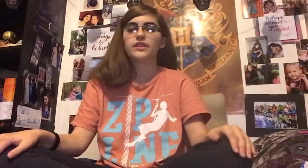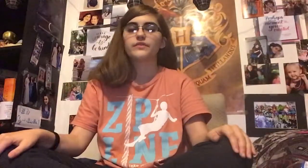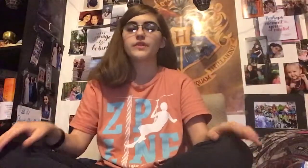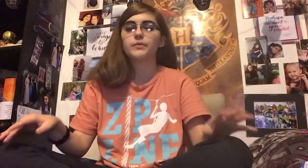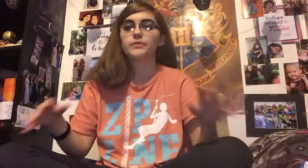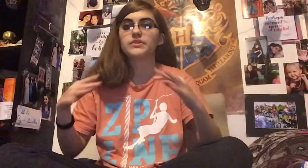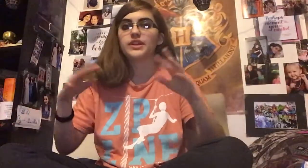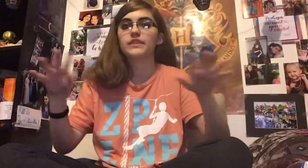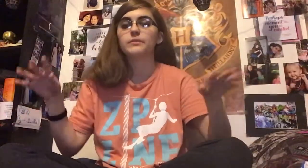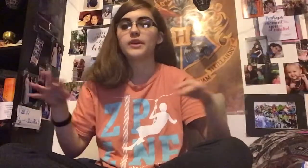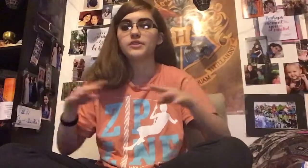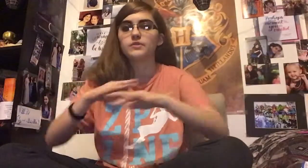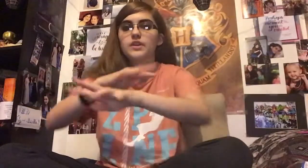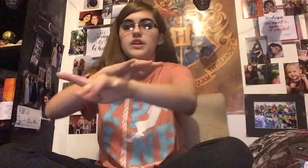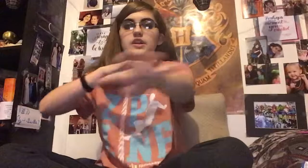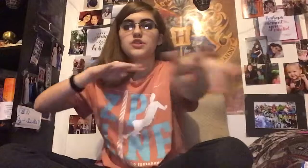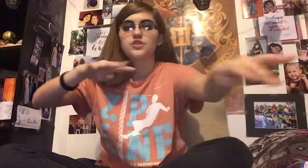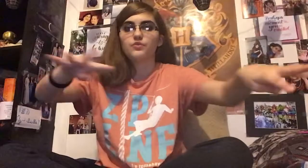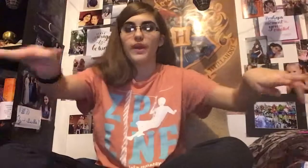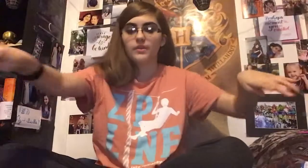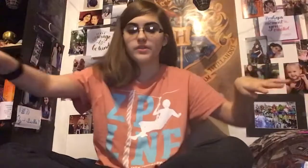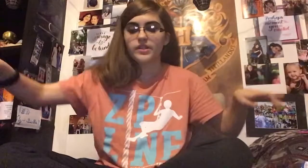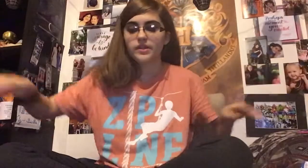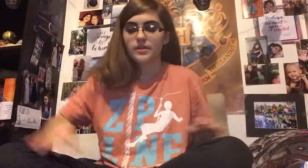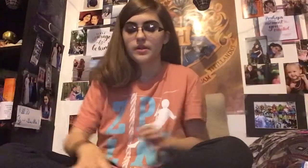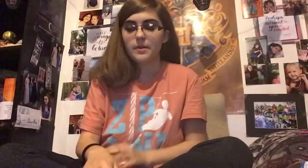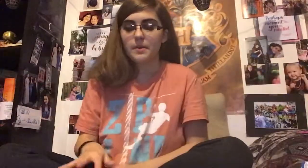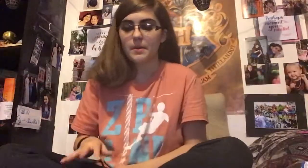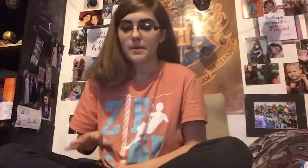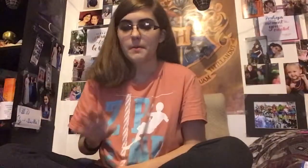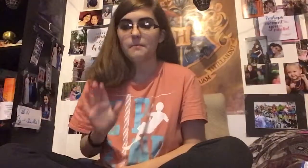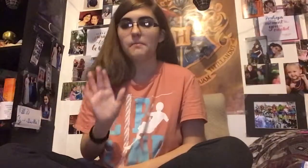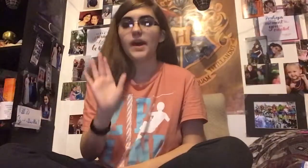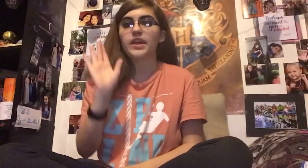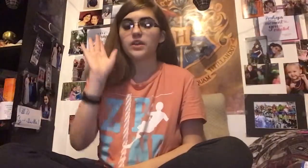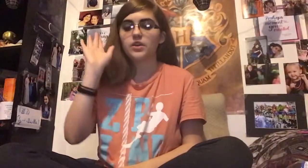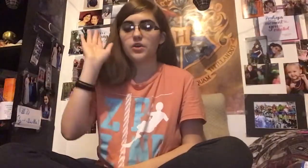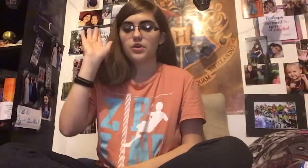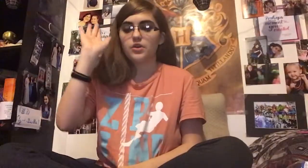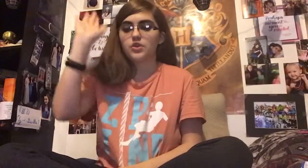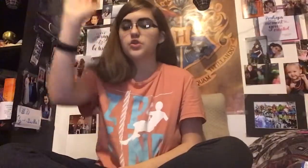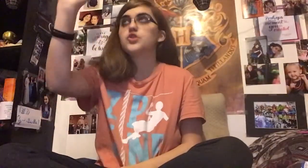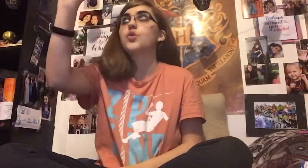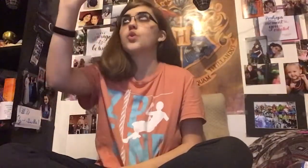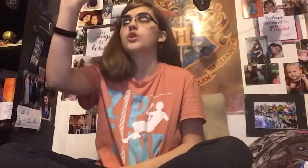the video when we would tell everybody. So, surrounded by your